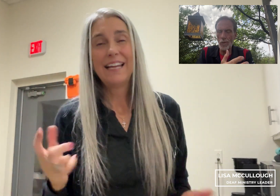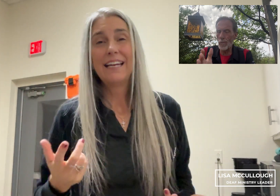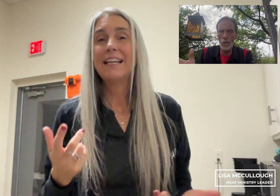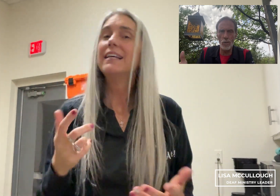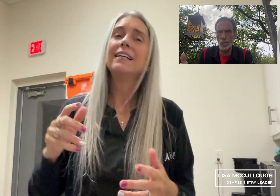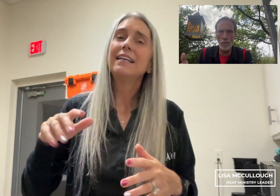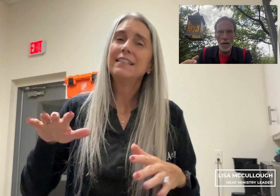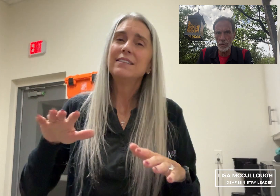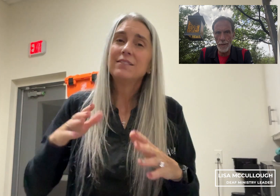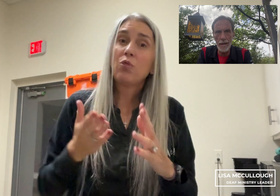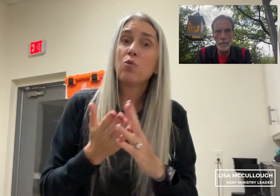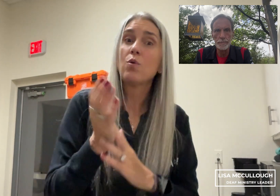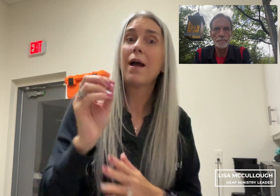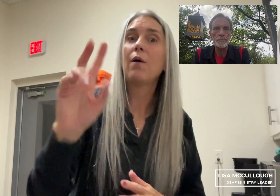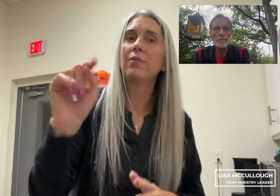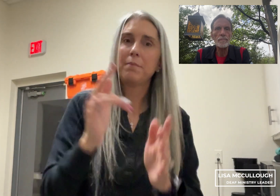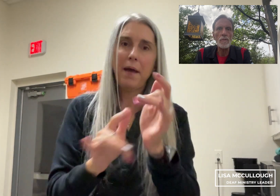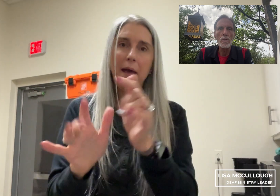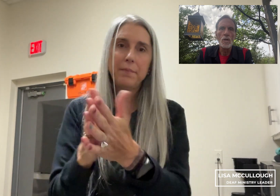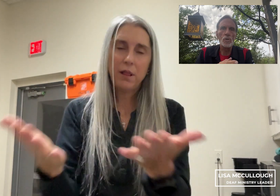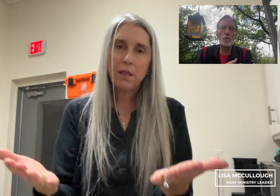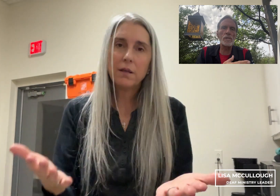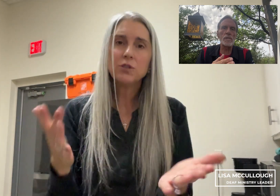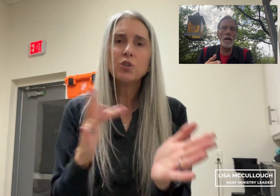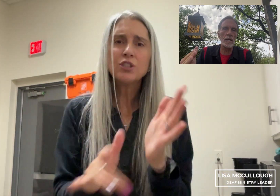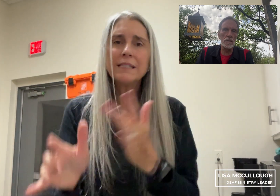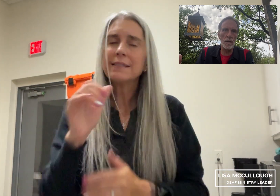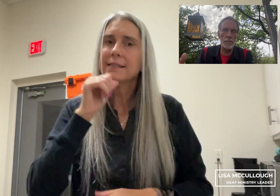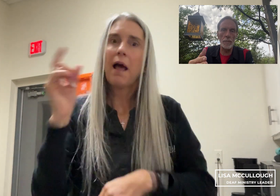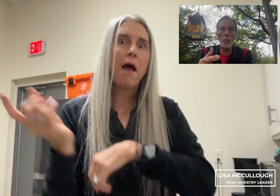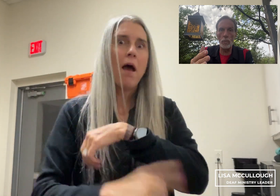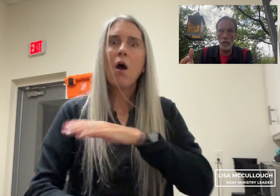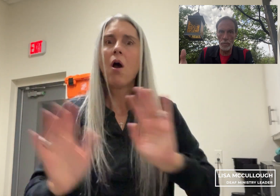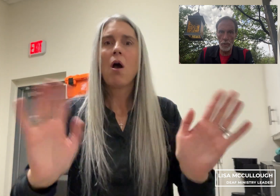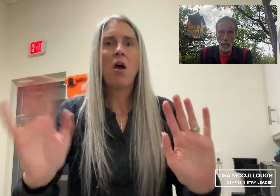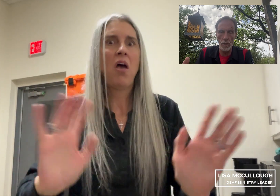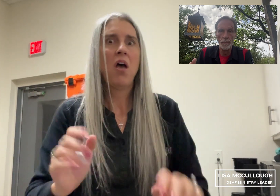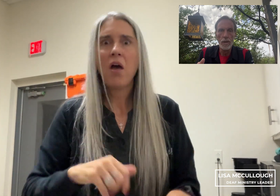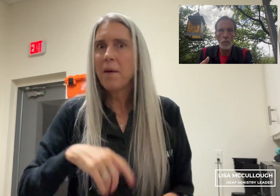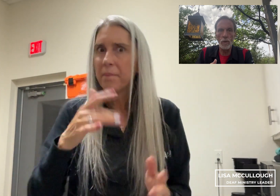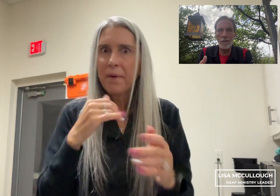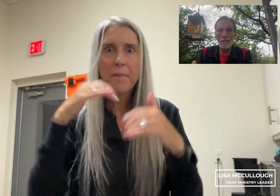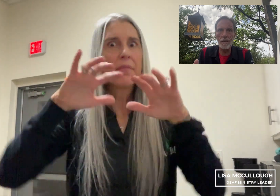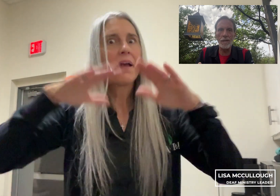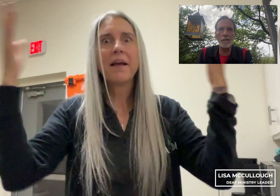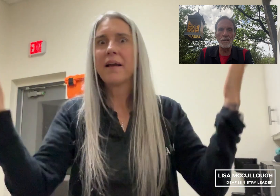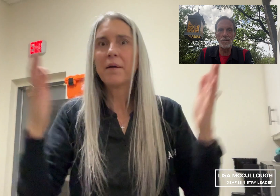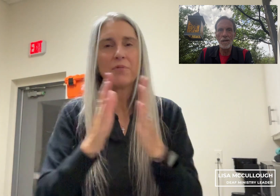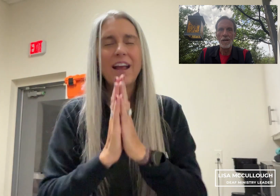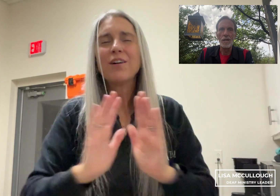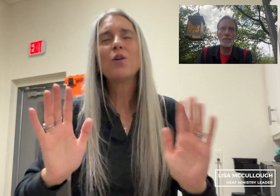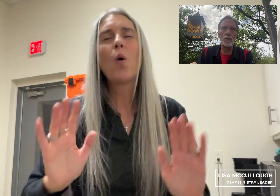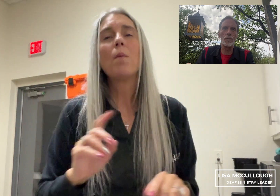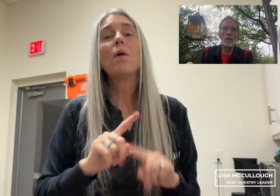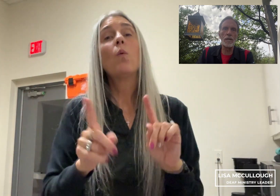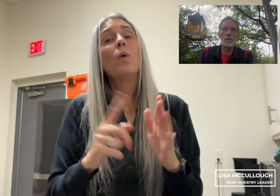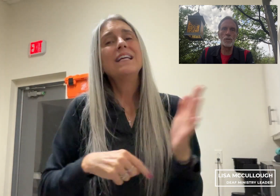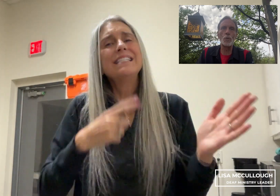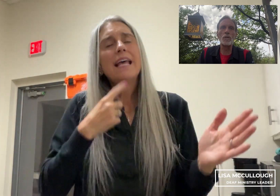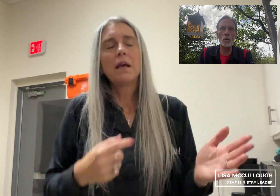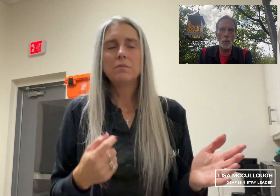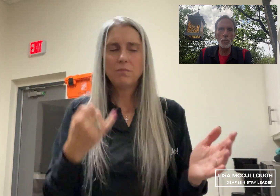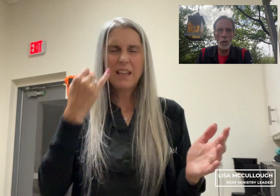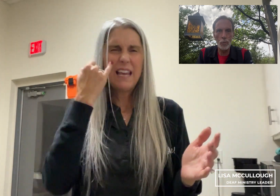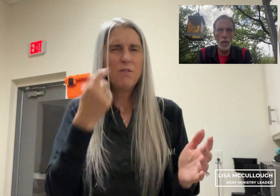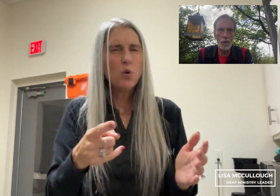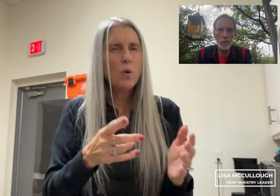it's recorded throughout the Bible. So Jesus is not condemning public prayer. What he is saying is, if you're like